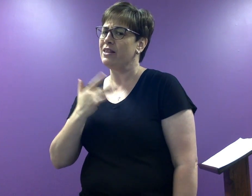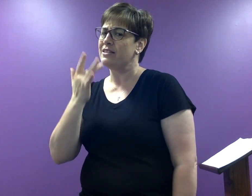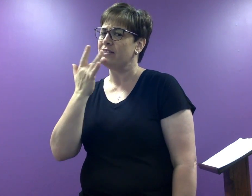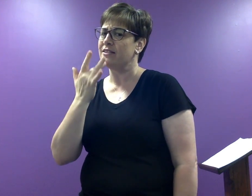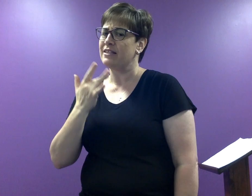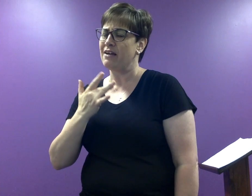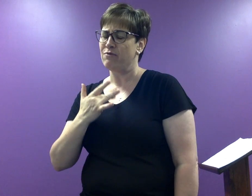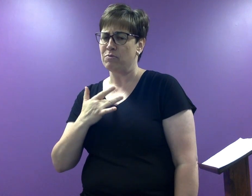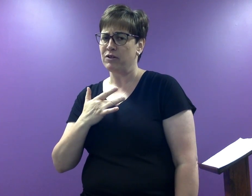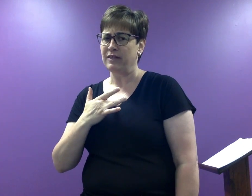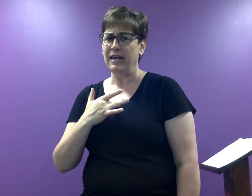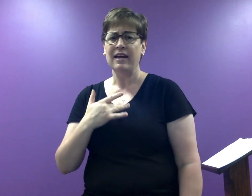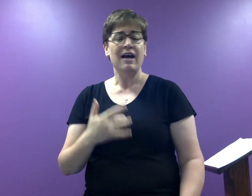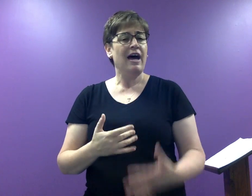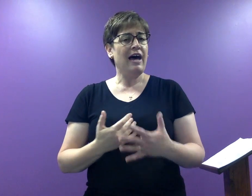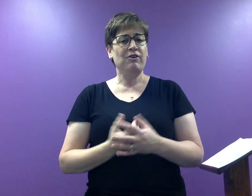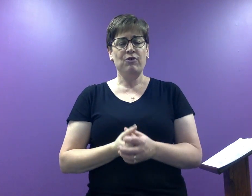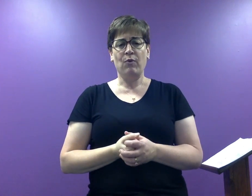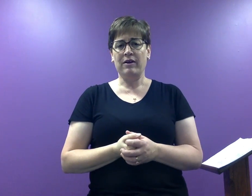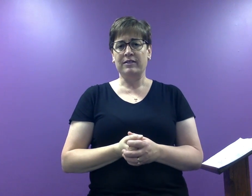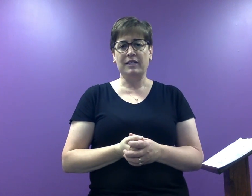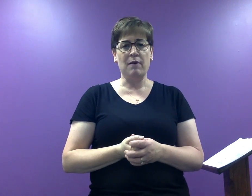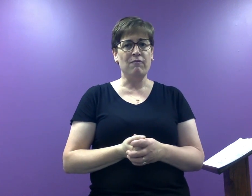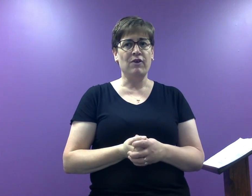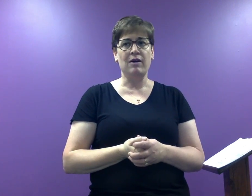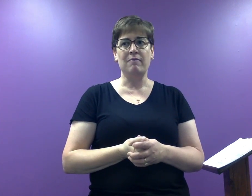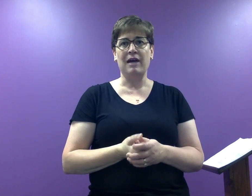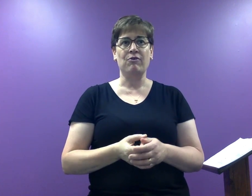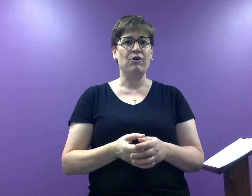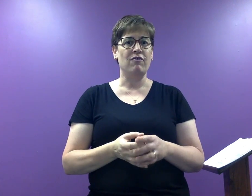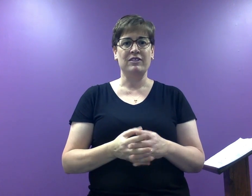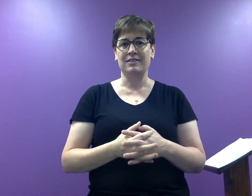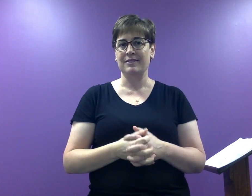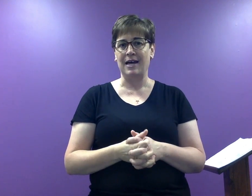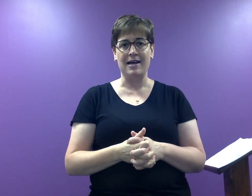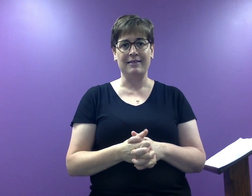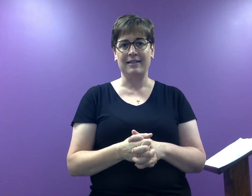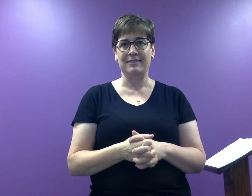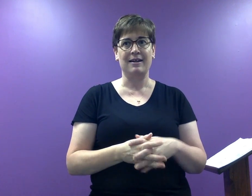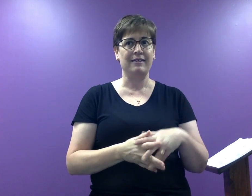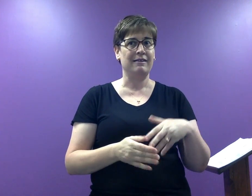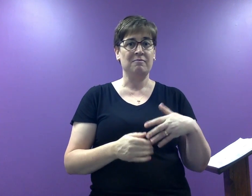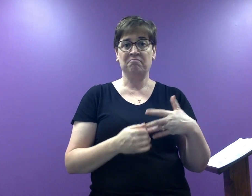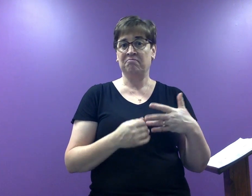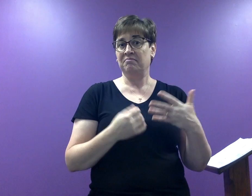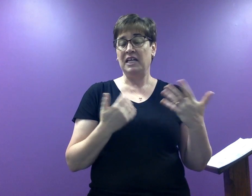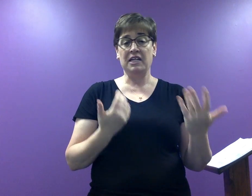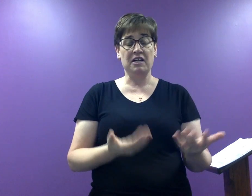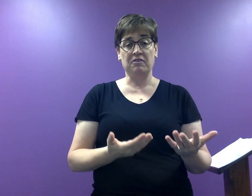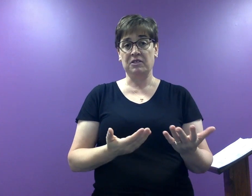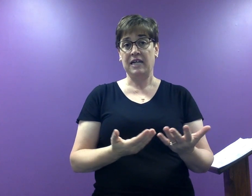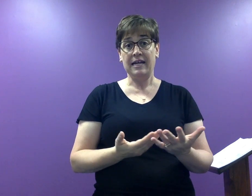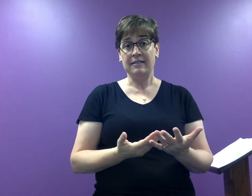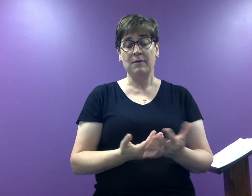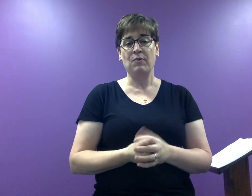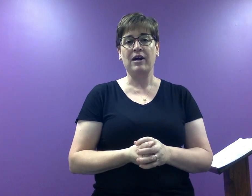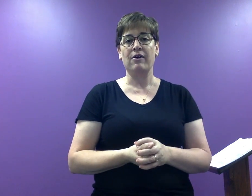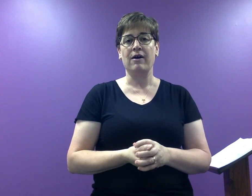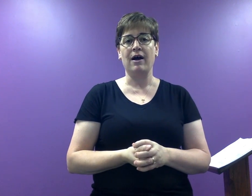this is the sign for birthday. I don't know where it's come from. I don't know if it's a sign that's done in another state somewhere,